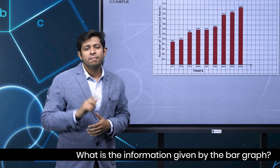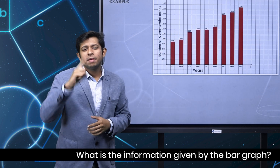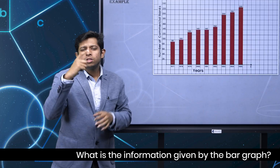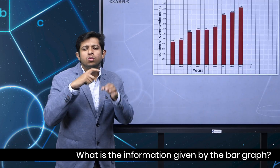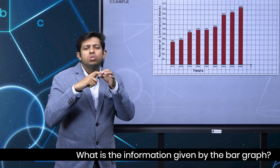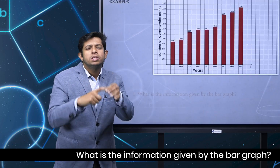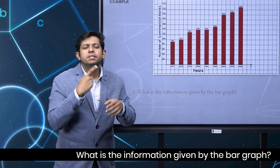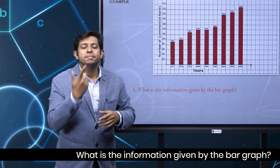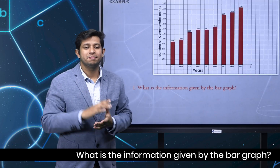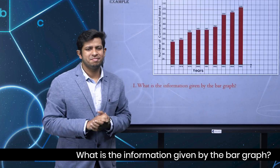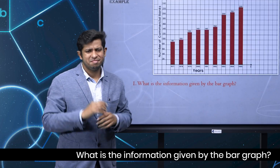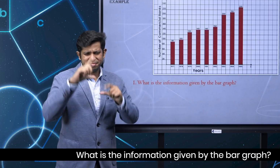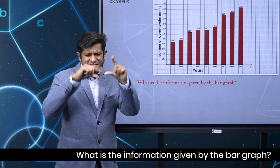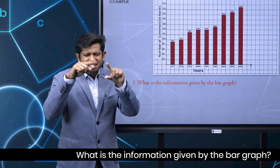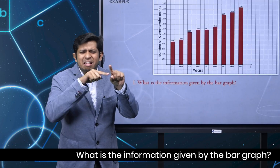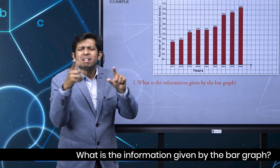What is the information given by the bar graph?